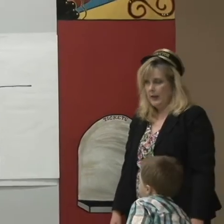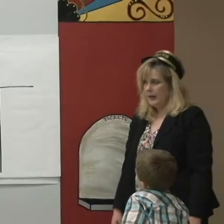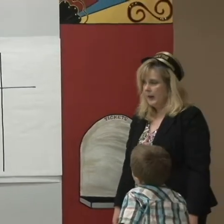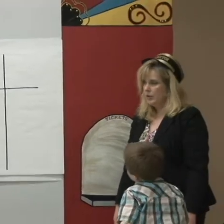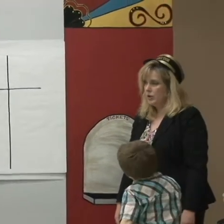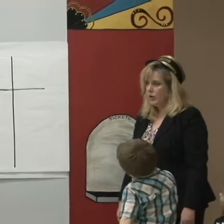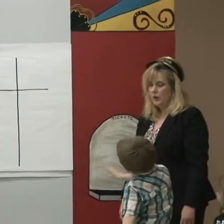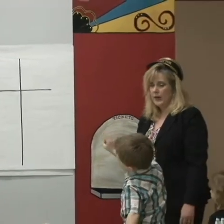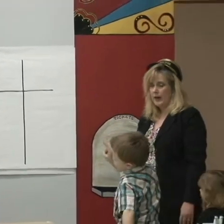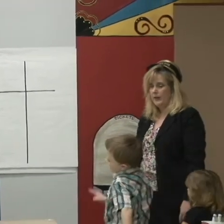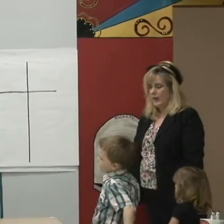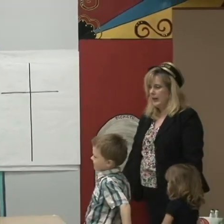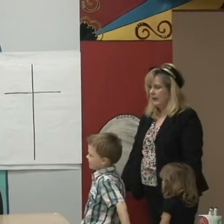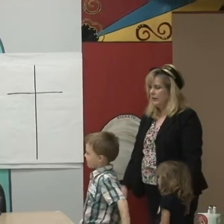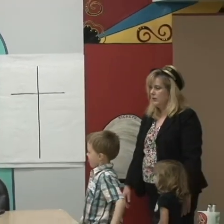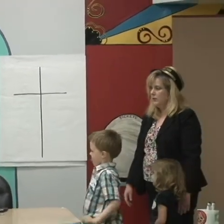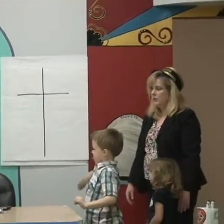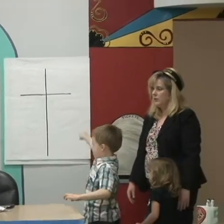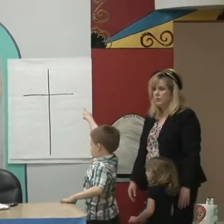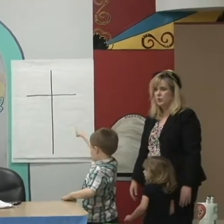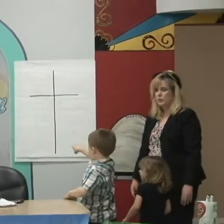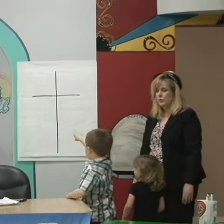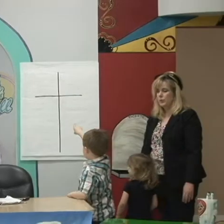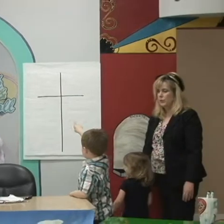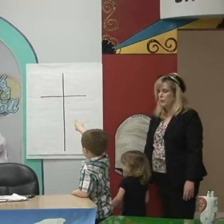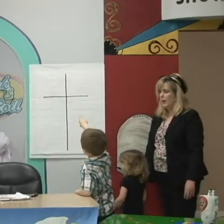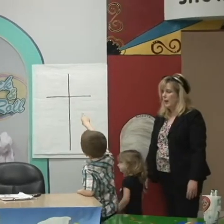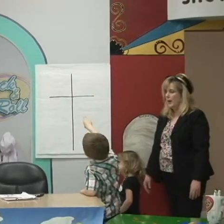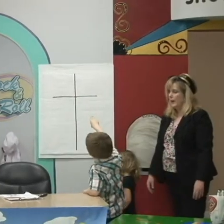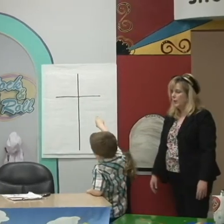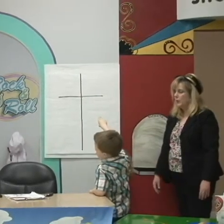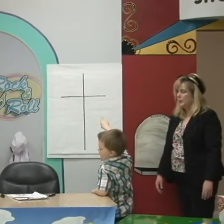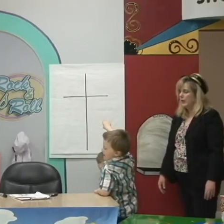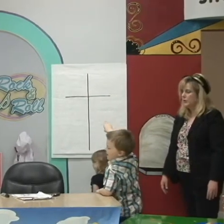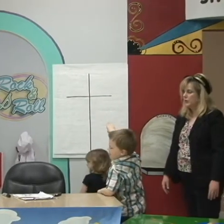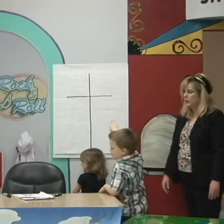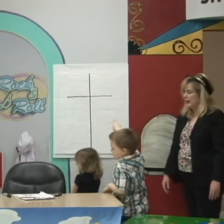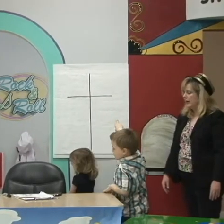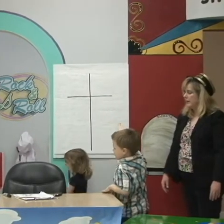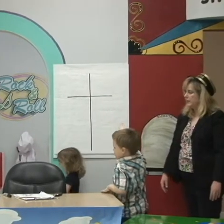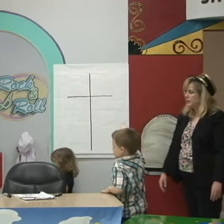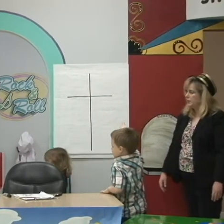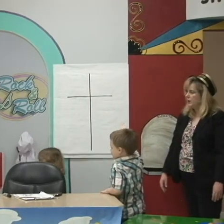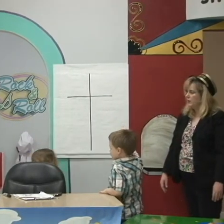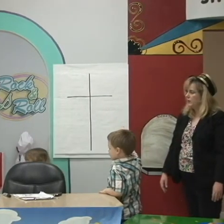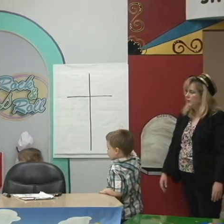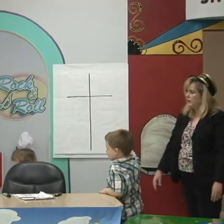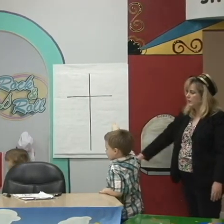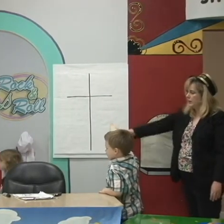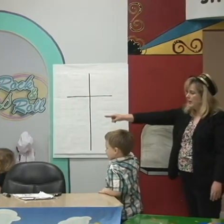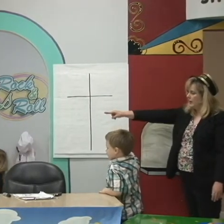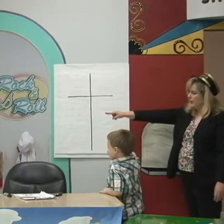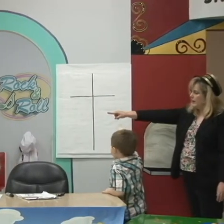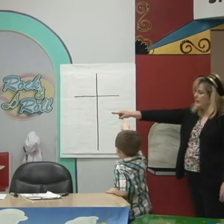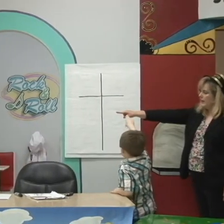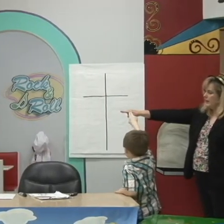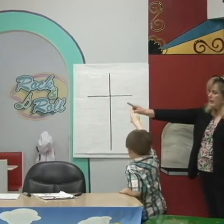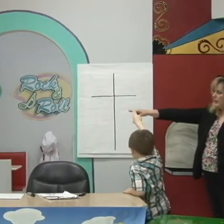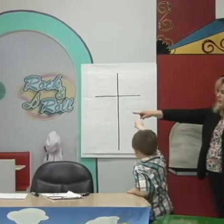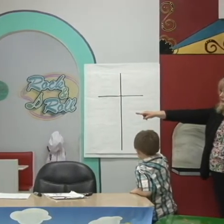And I want you to hold out the hand that you used to hold a pencil or crayons. Which hand do you use? Okay, and 2